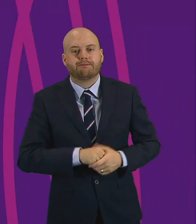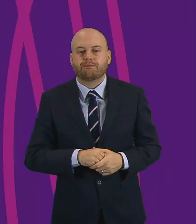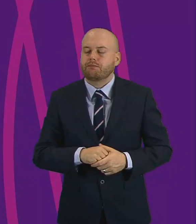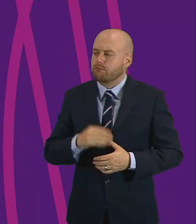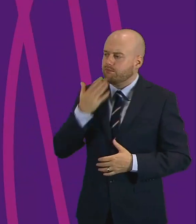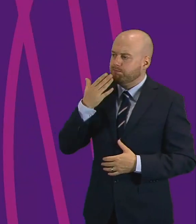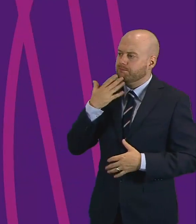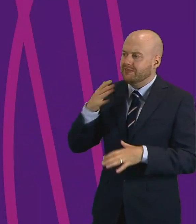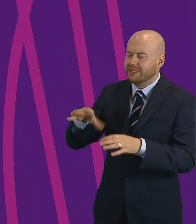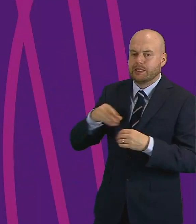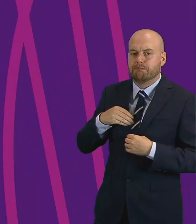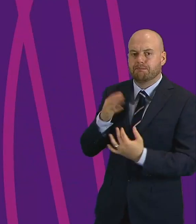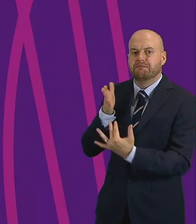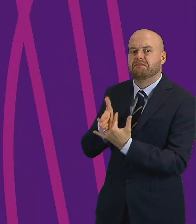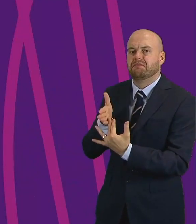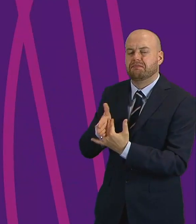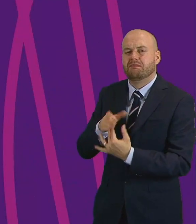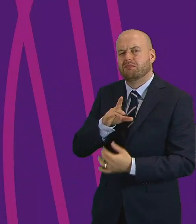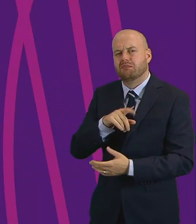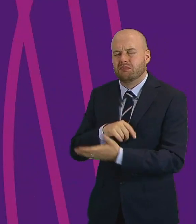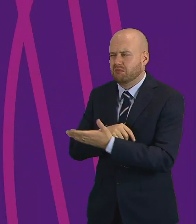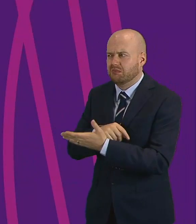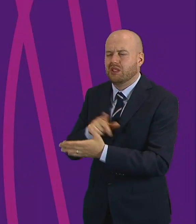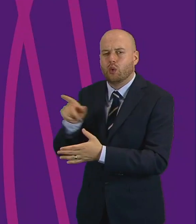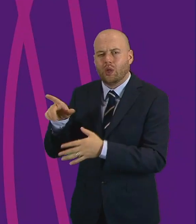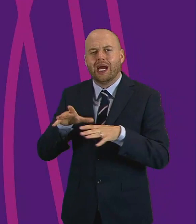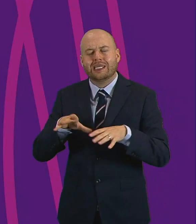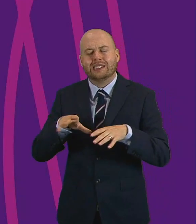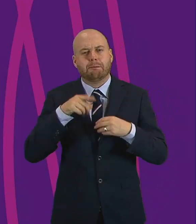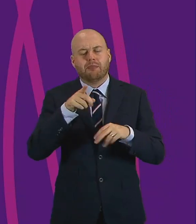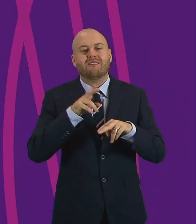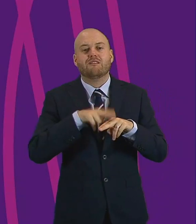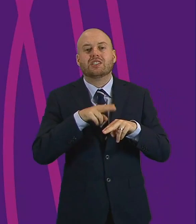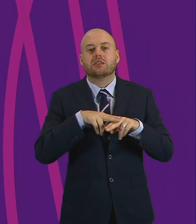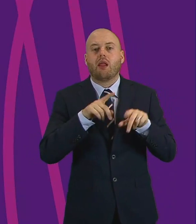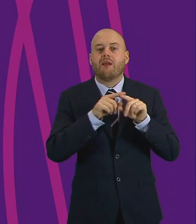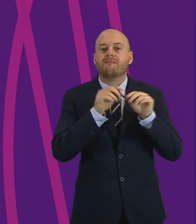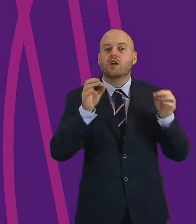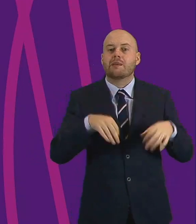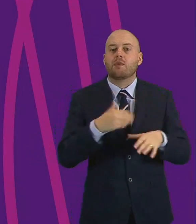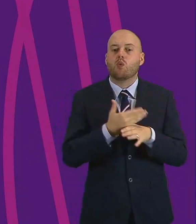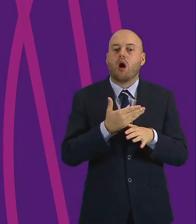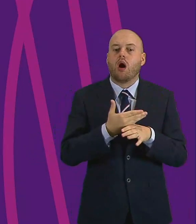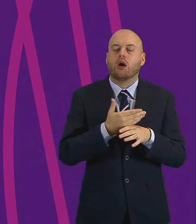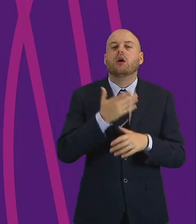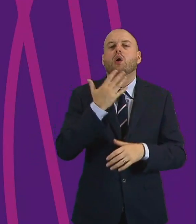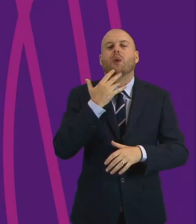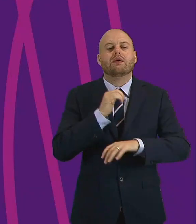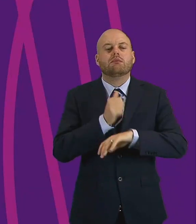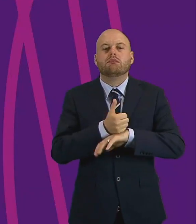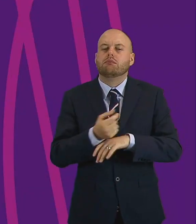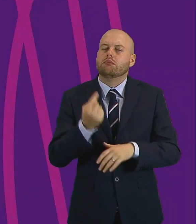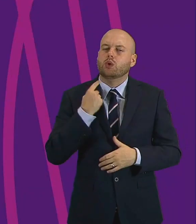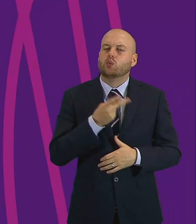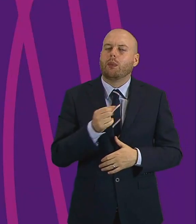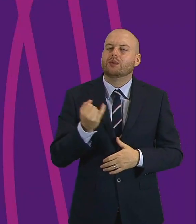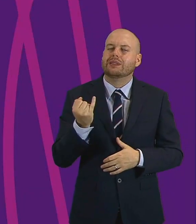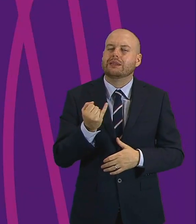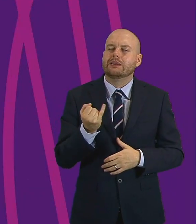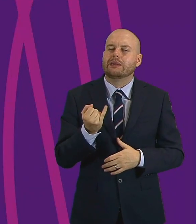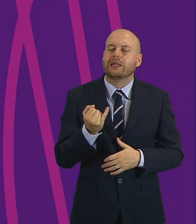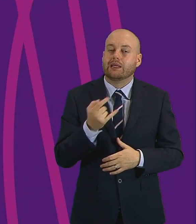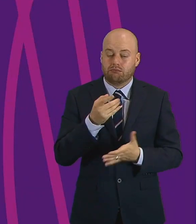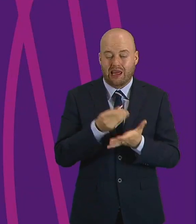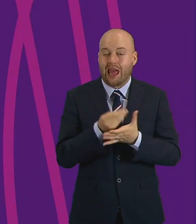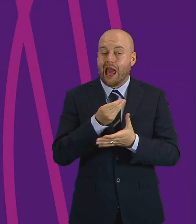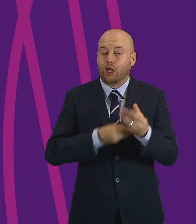Cameron accept that when the fiscal framework was established from 2016, the economic situation that